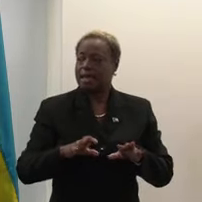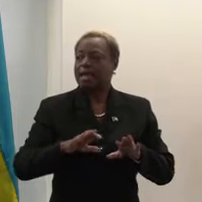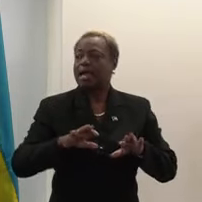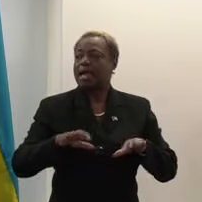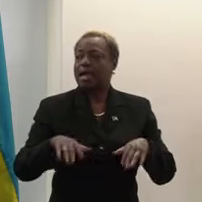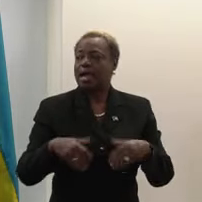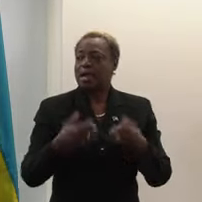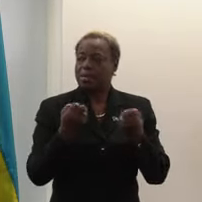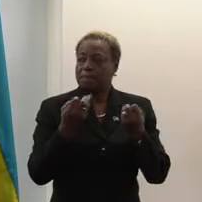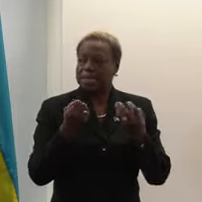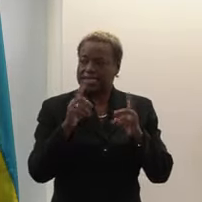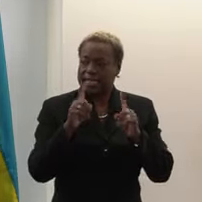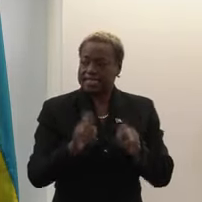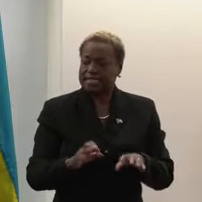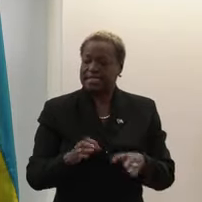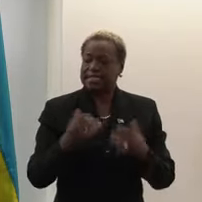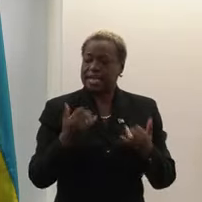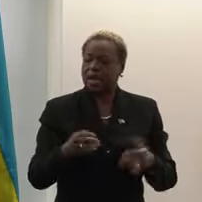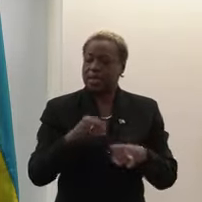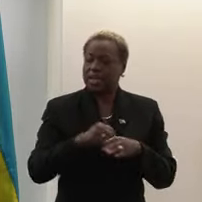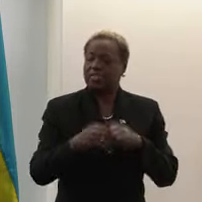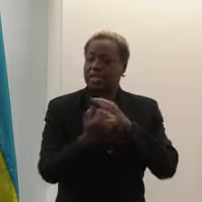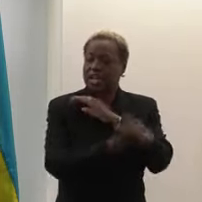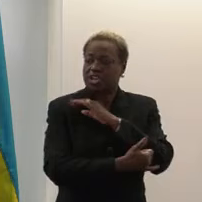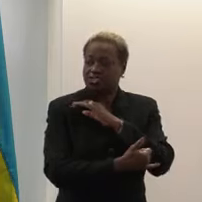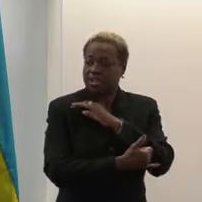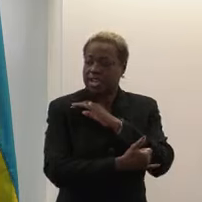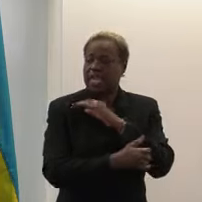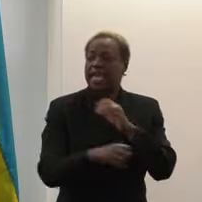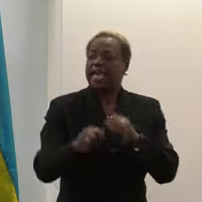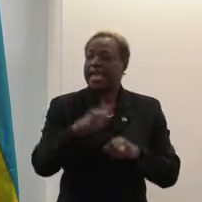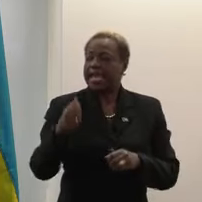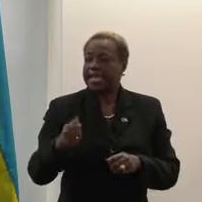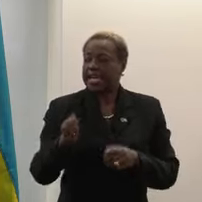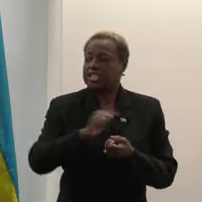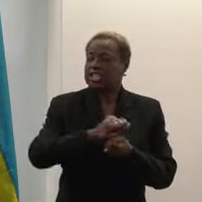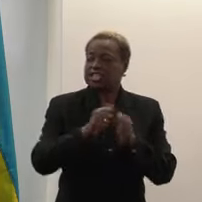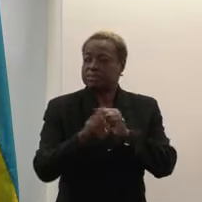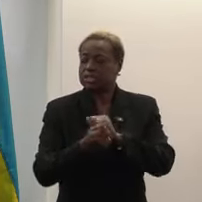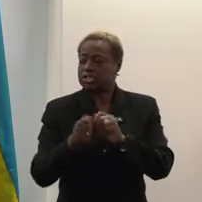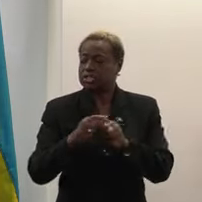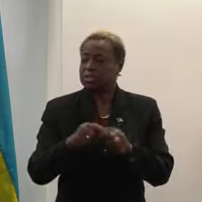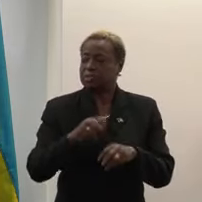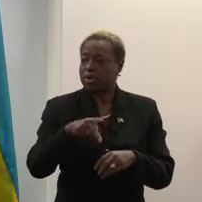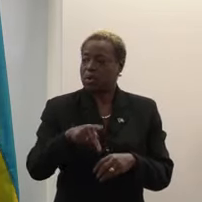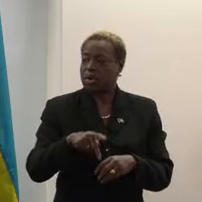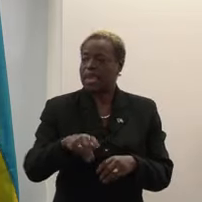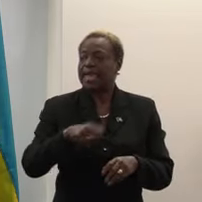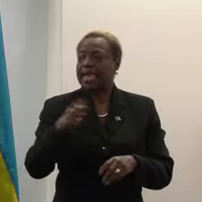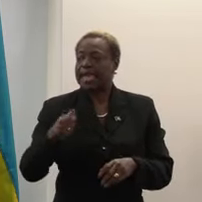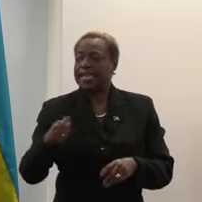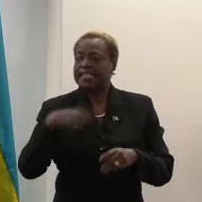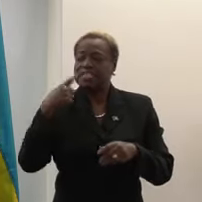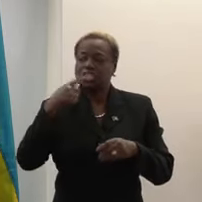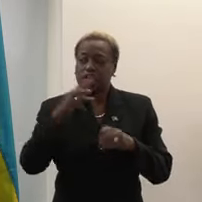have in the country, whether there's been any adjustment to the protocol, and has there been any suggestion that we may be